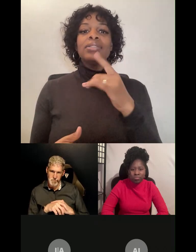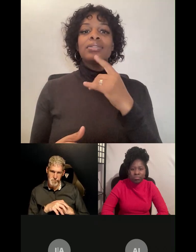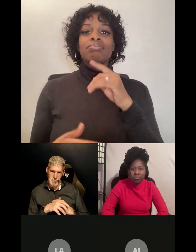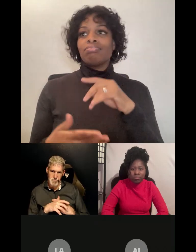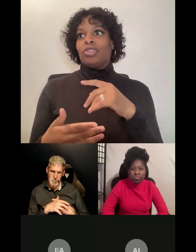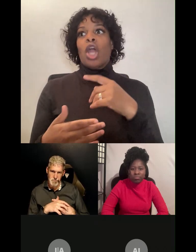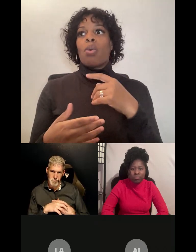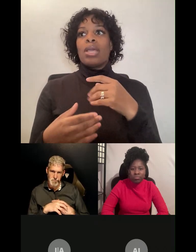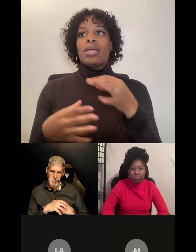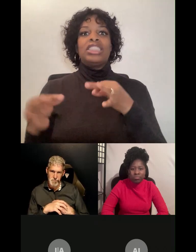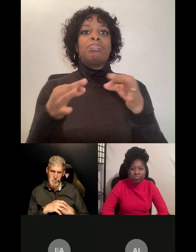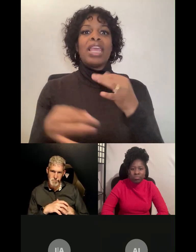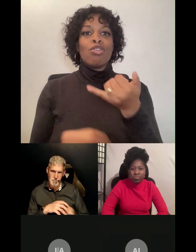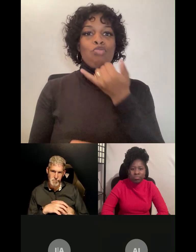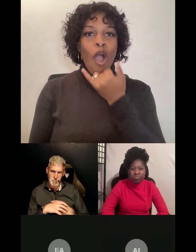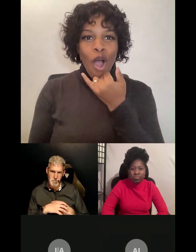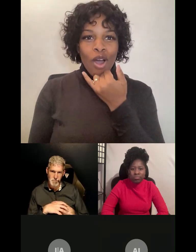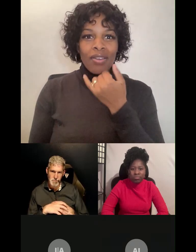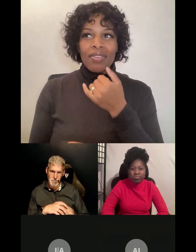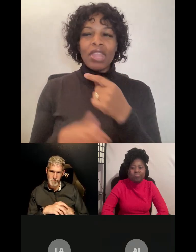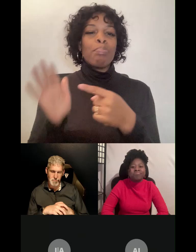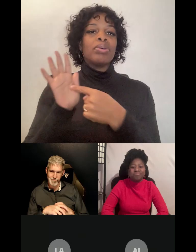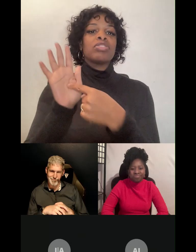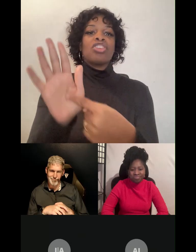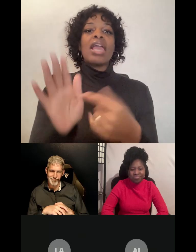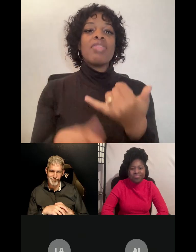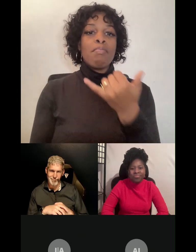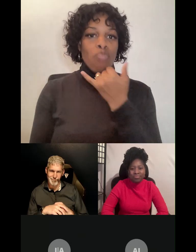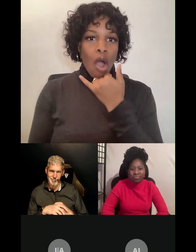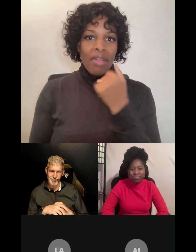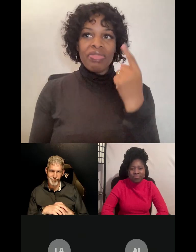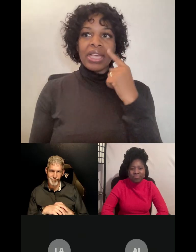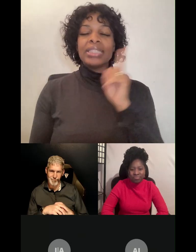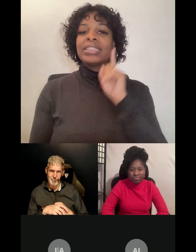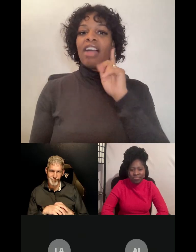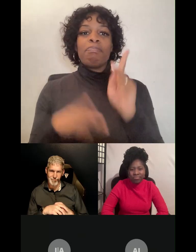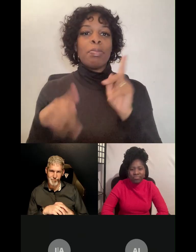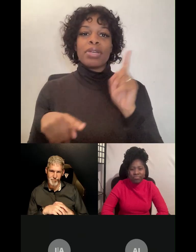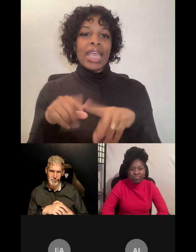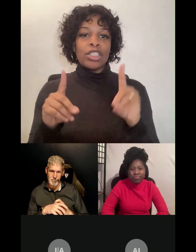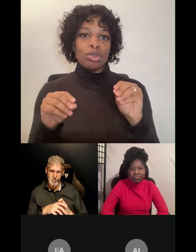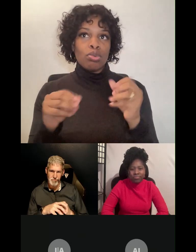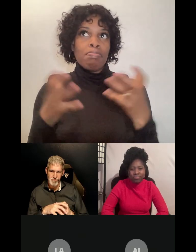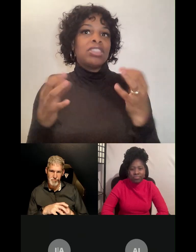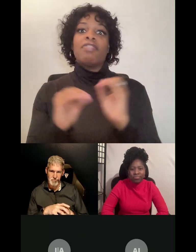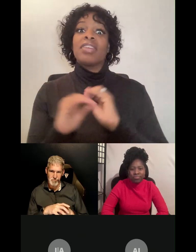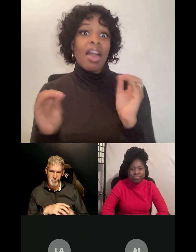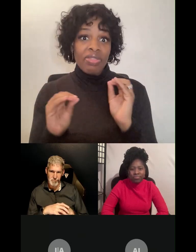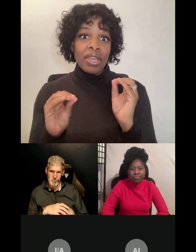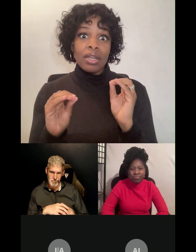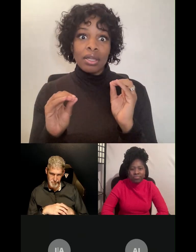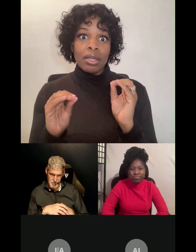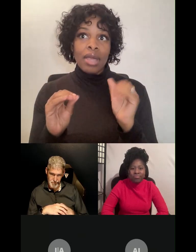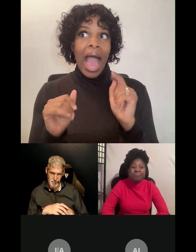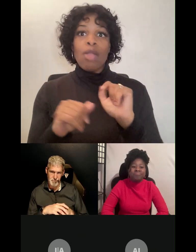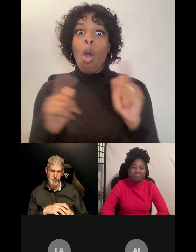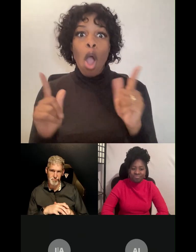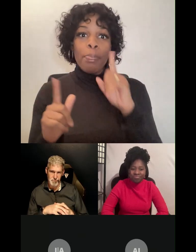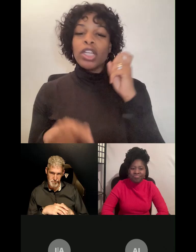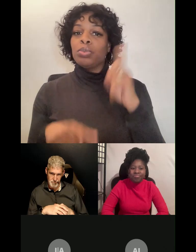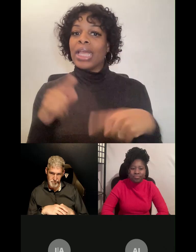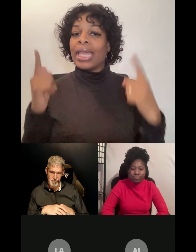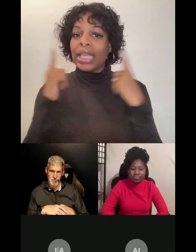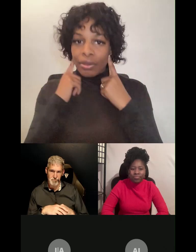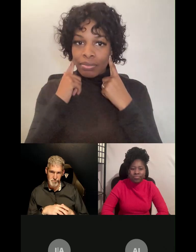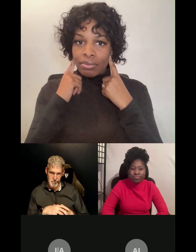and they explain it wrong. They portray them wrong, thinking that people can't do much of nothing at